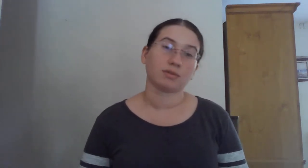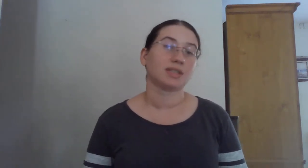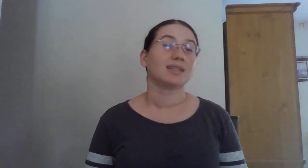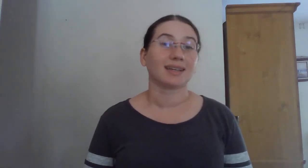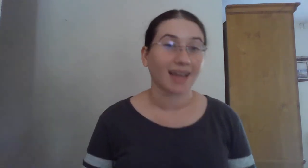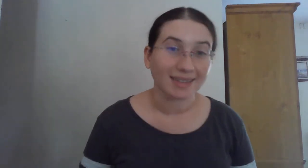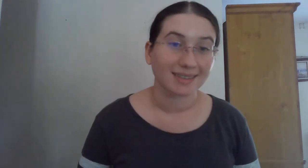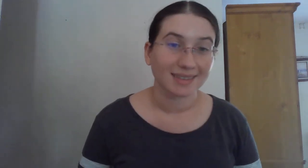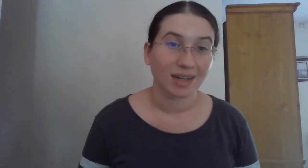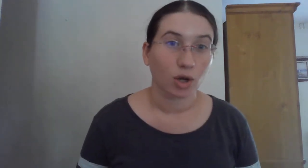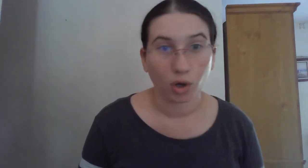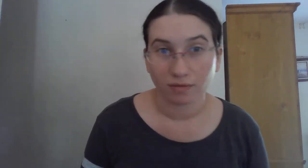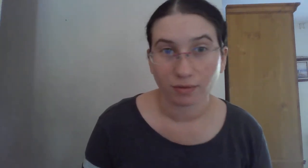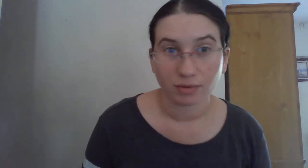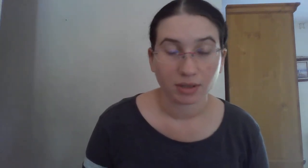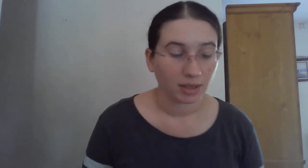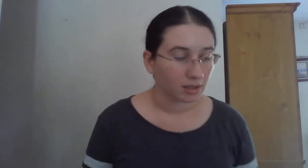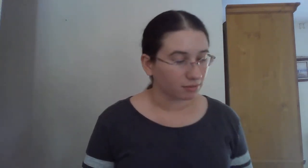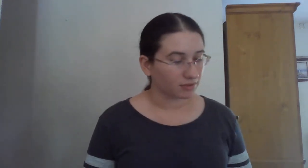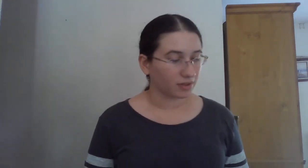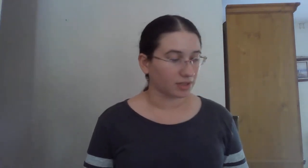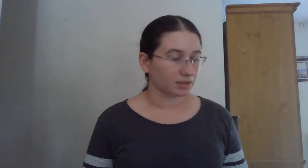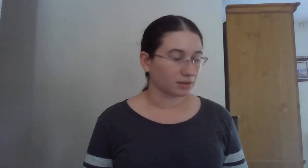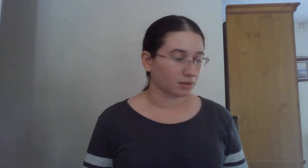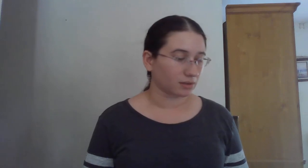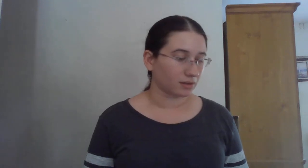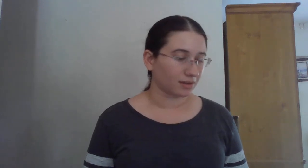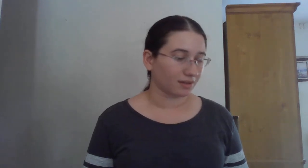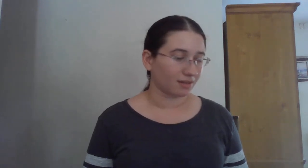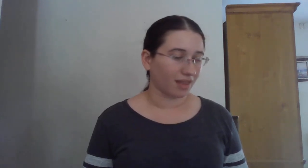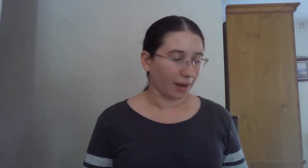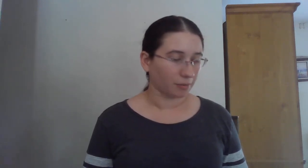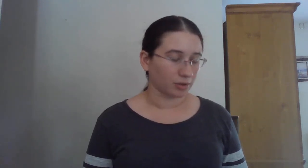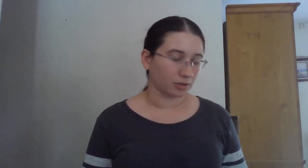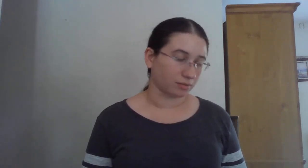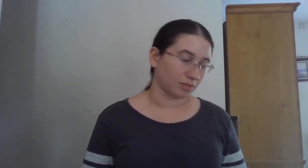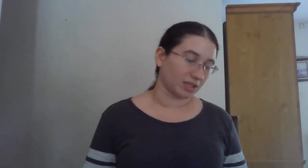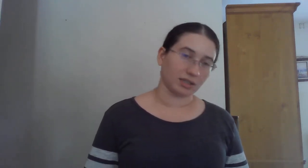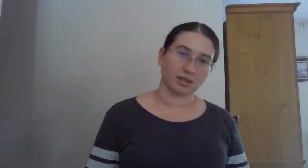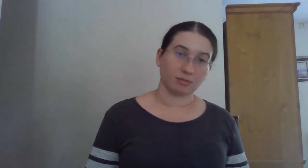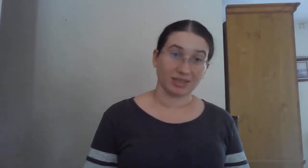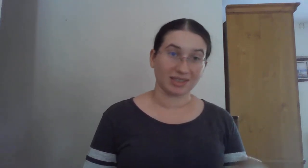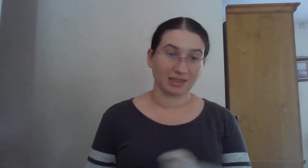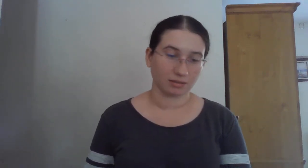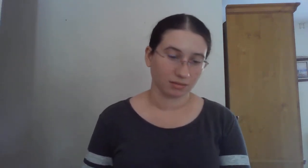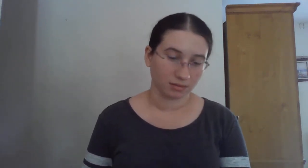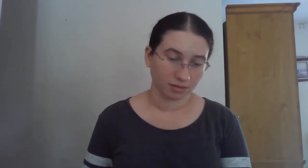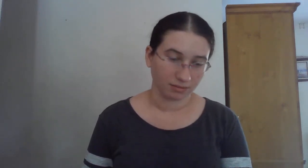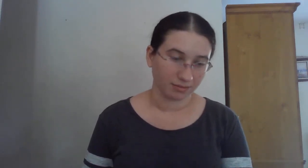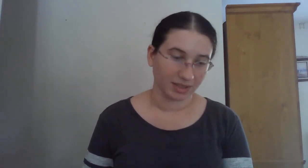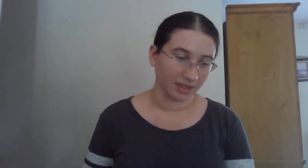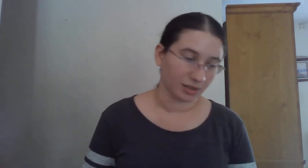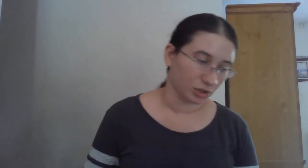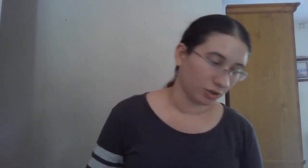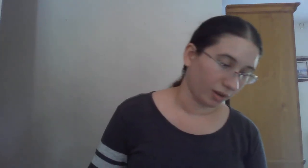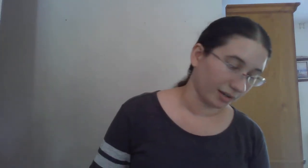He not yet cook food. What's funny is that would make it in the beginning, but they didn't show that as